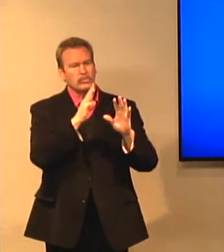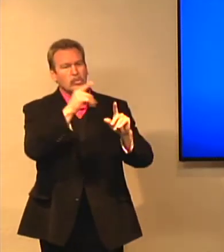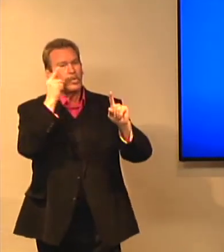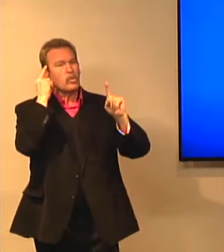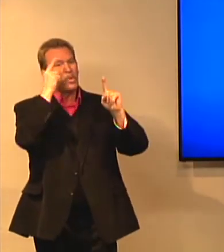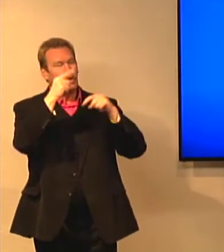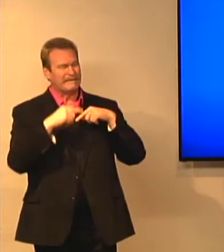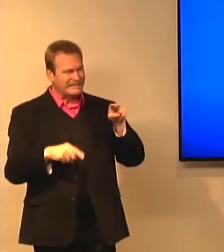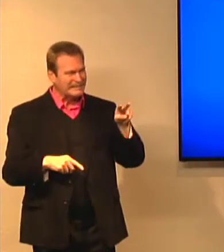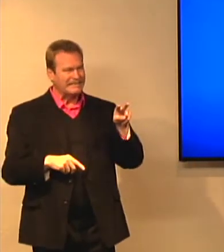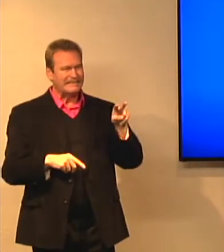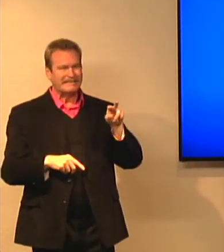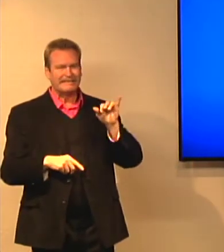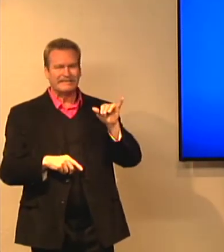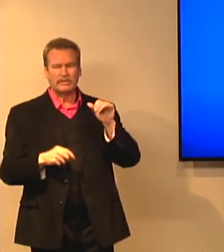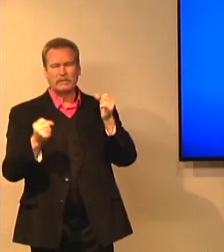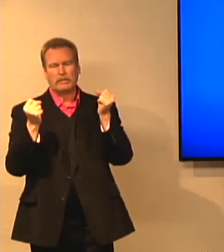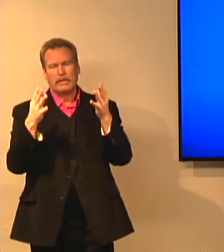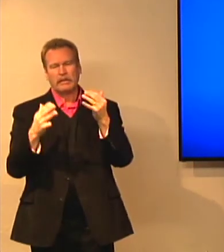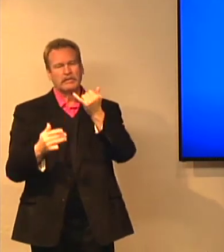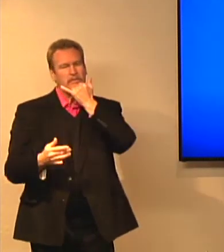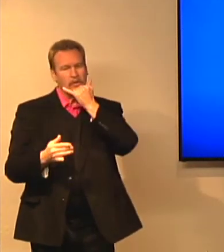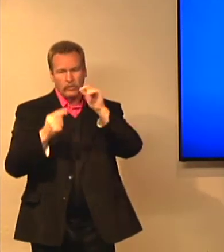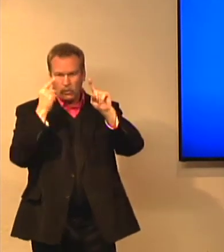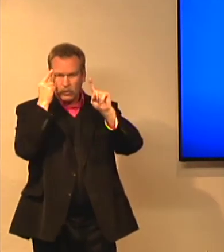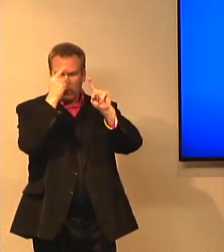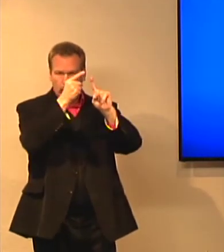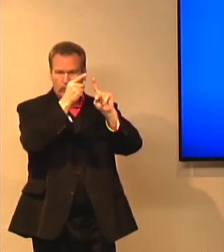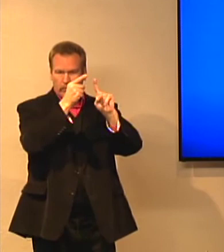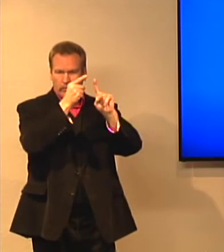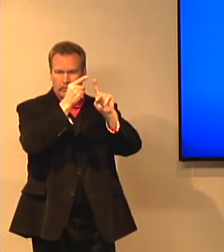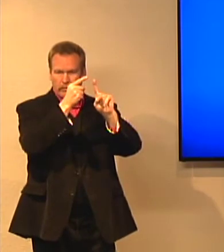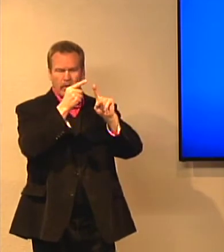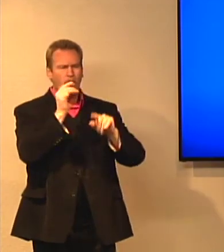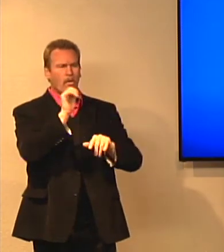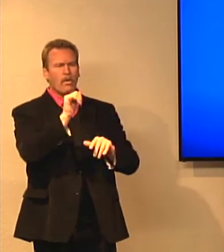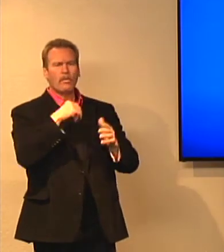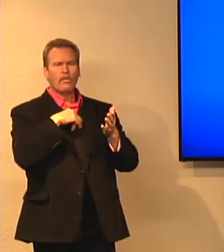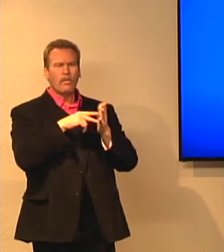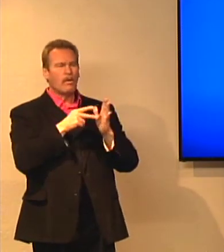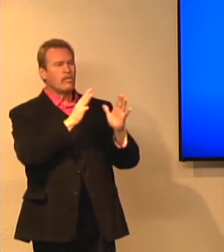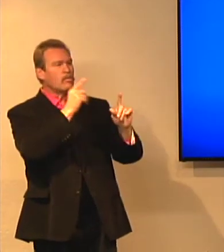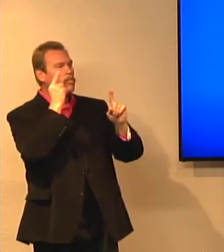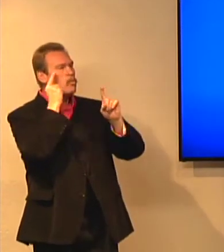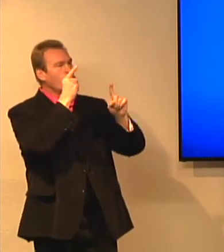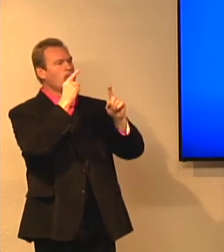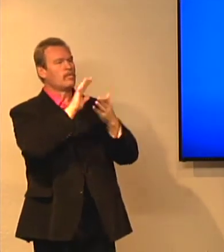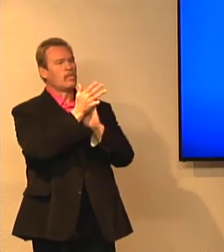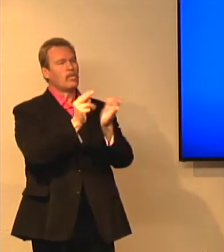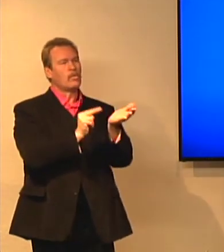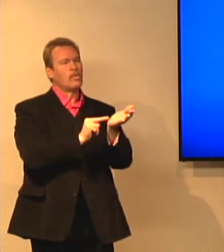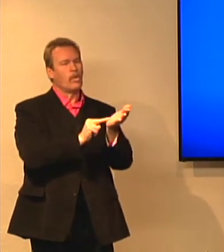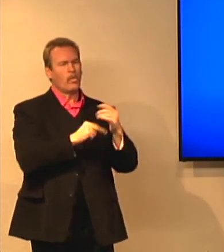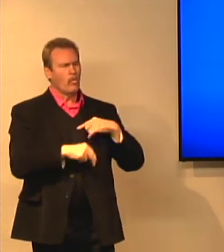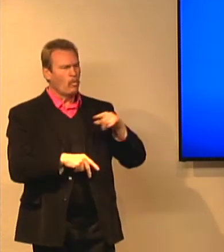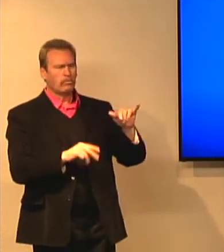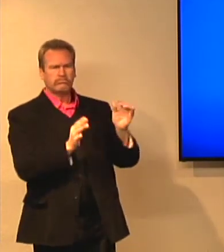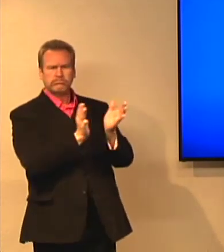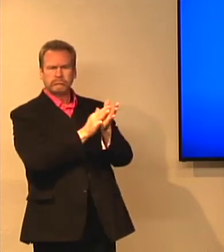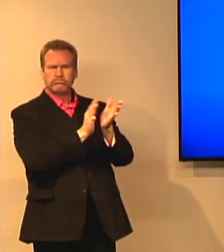In conclusion, we're going to talk about those just once again briefly. And there are many, many wrong goals that people have. They have a goal to become a nurse. And